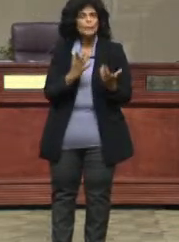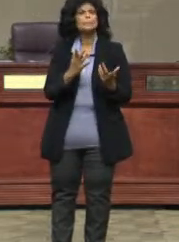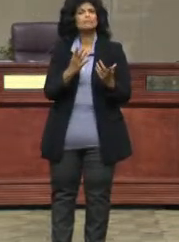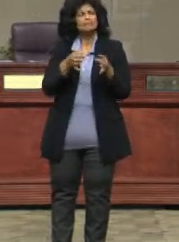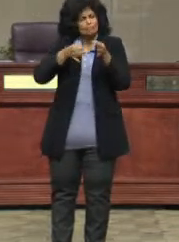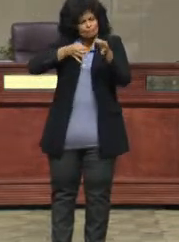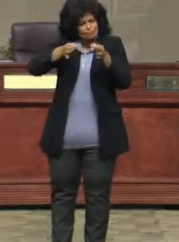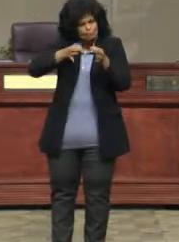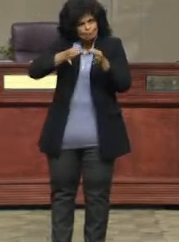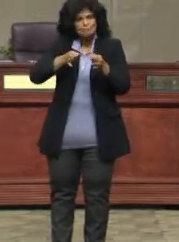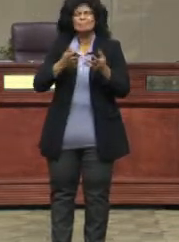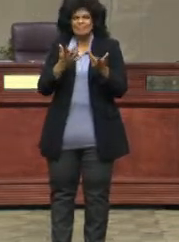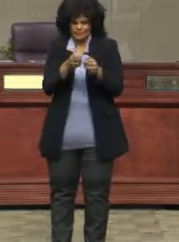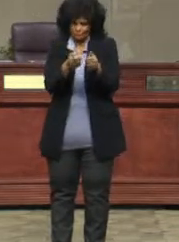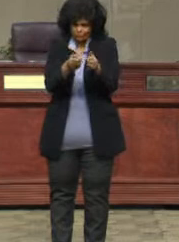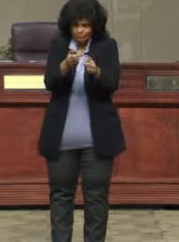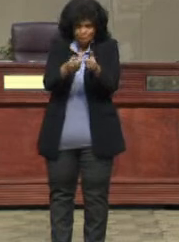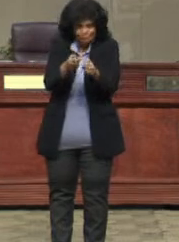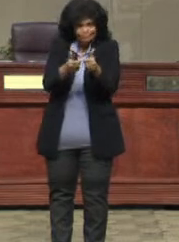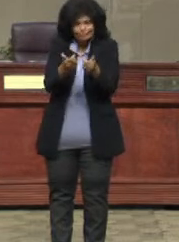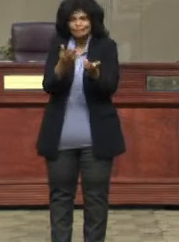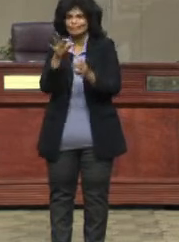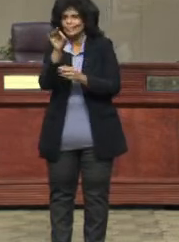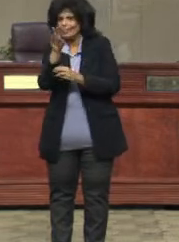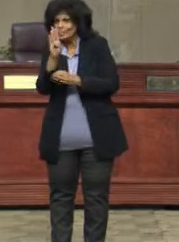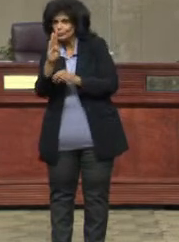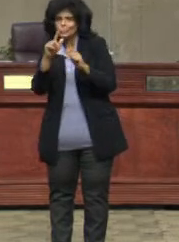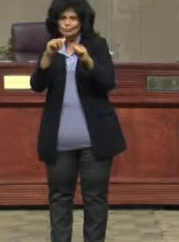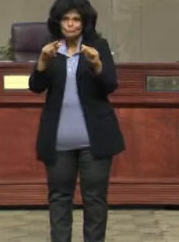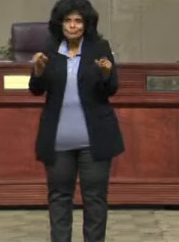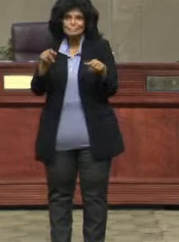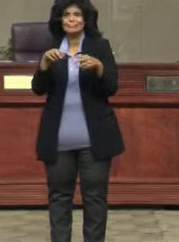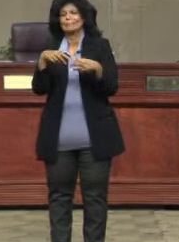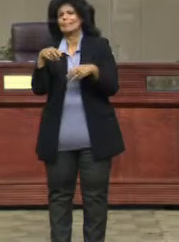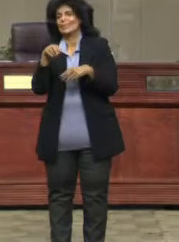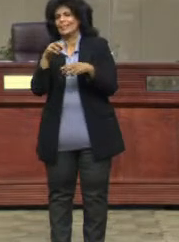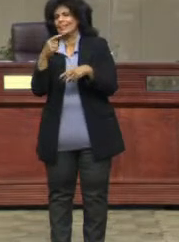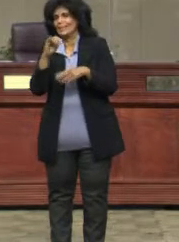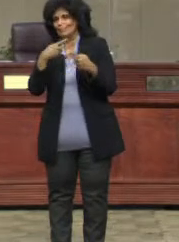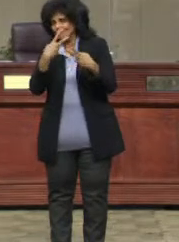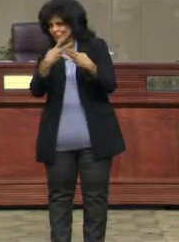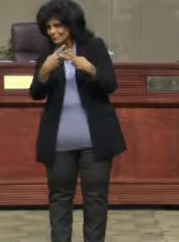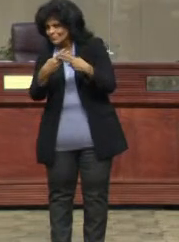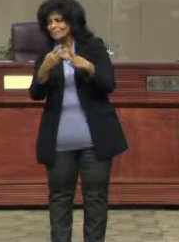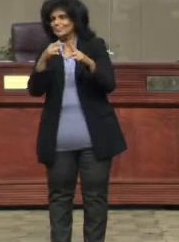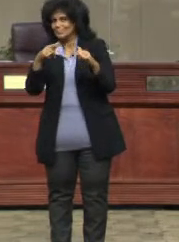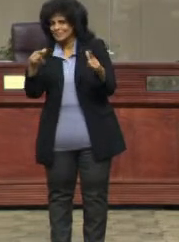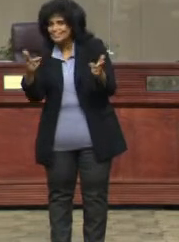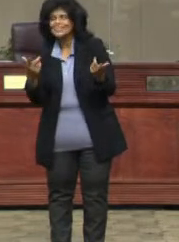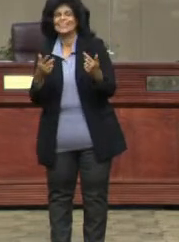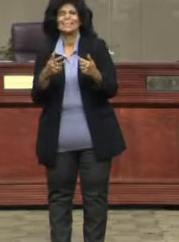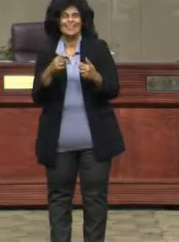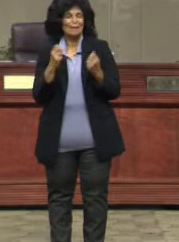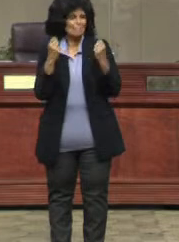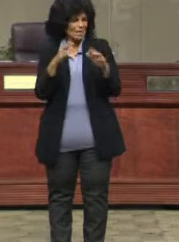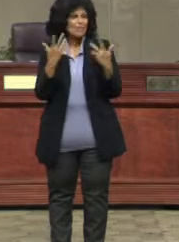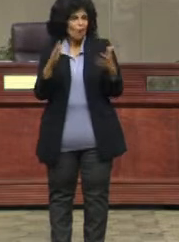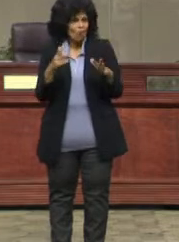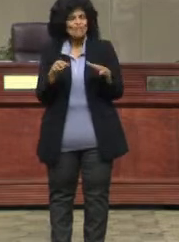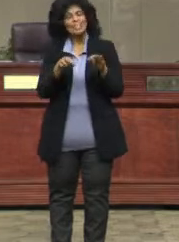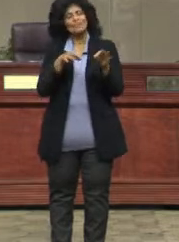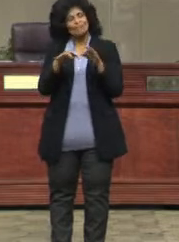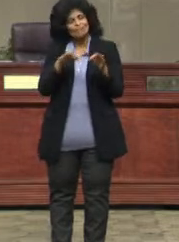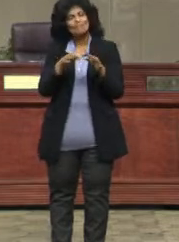media, like hundreds of our residents are already doing, as part of the I Got My Shot